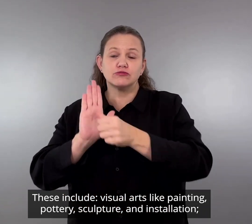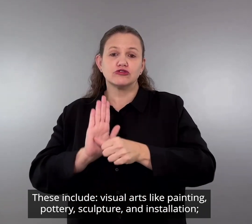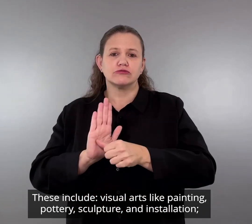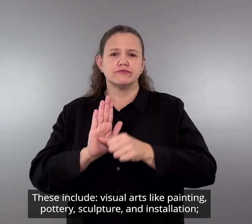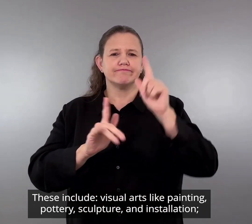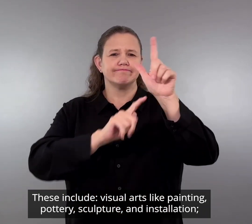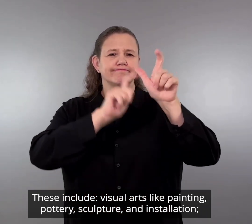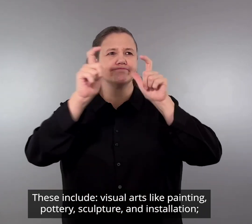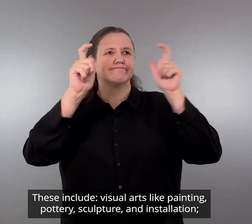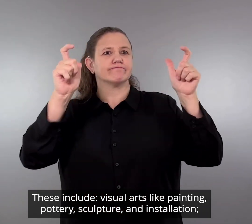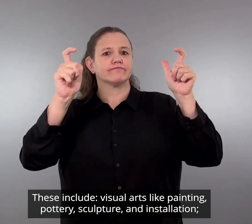and installation.